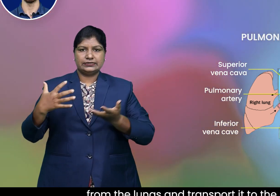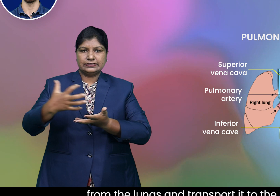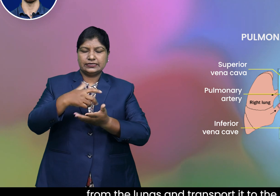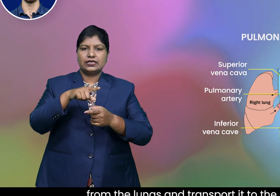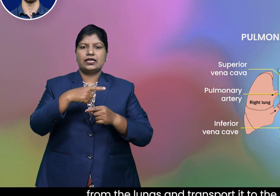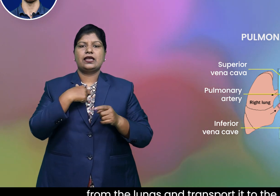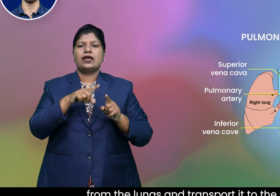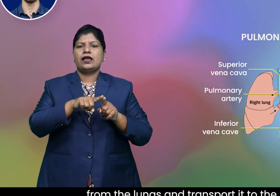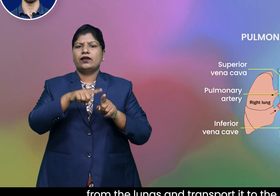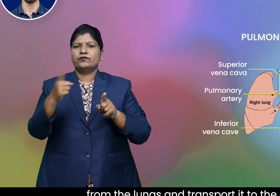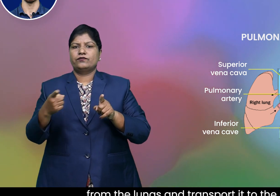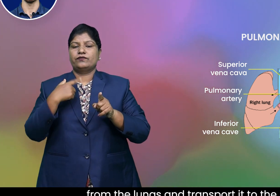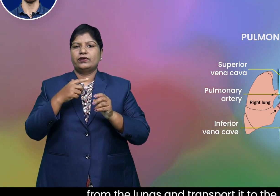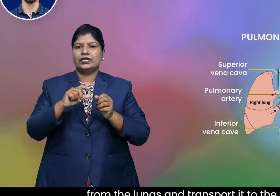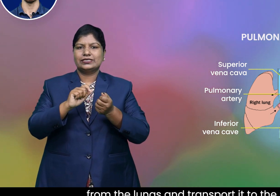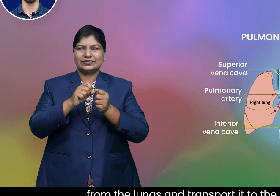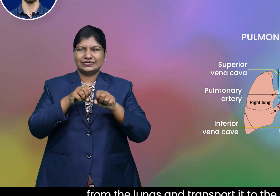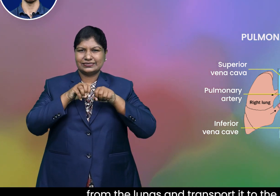atrium.